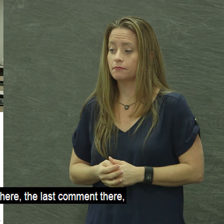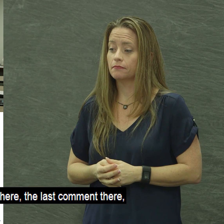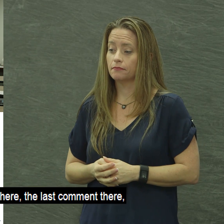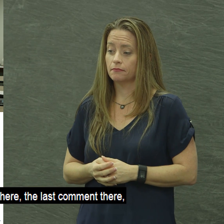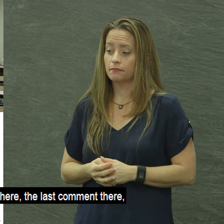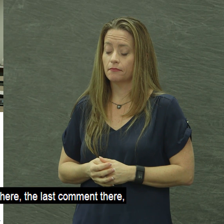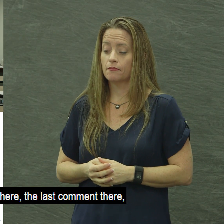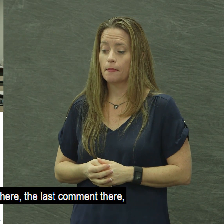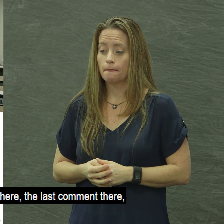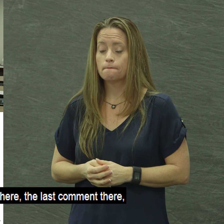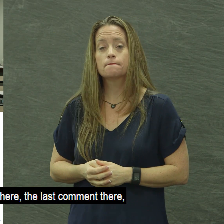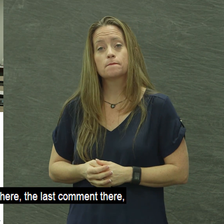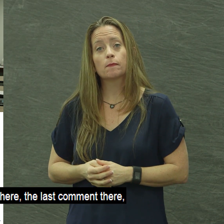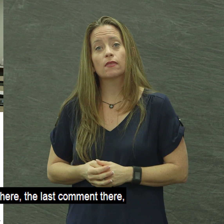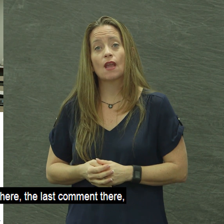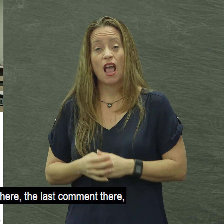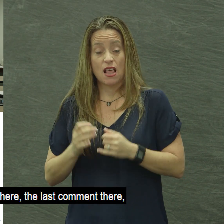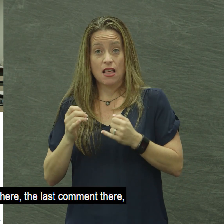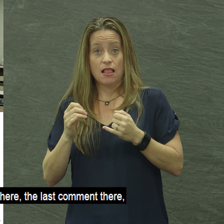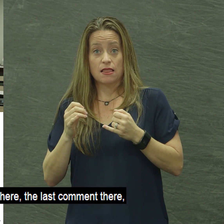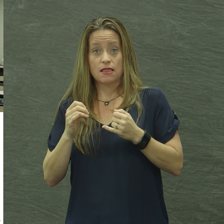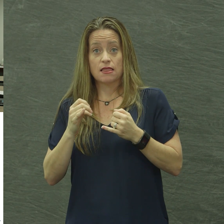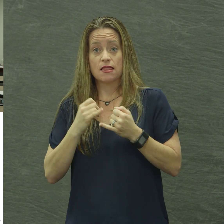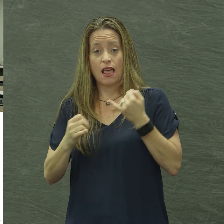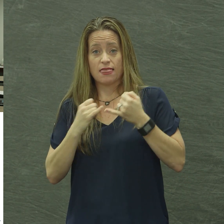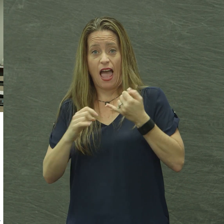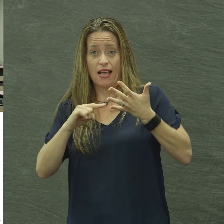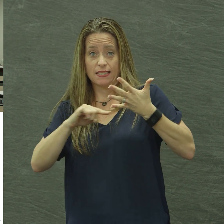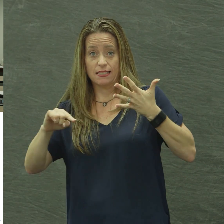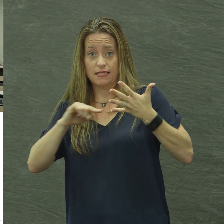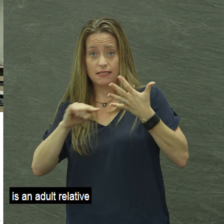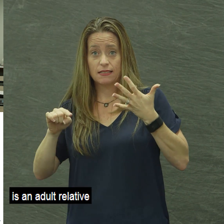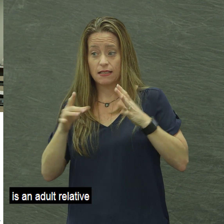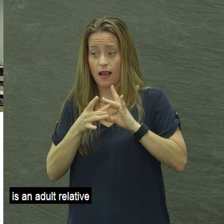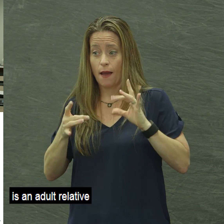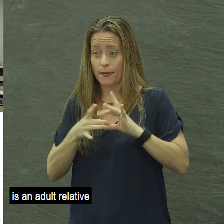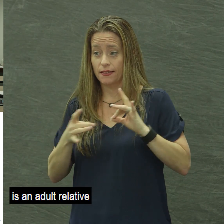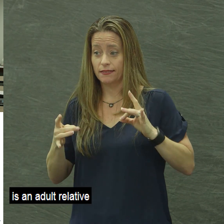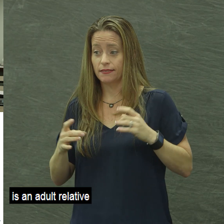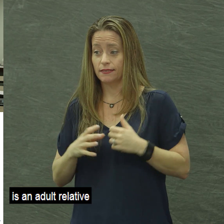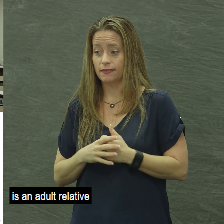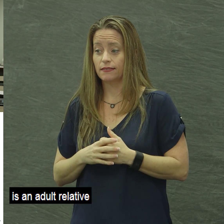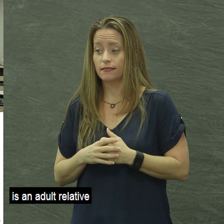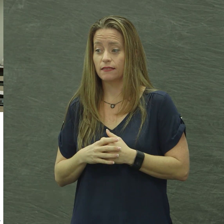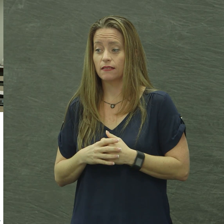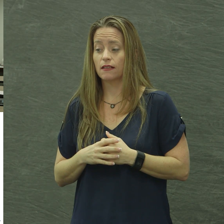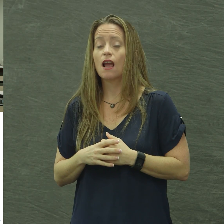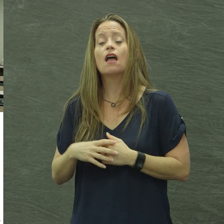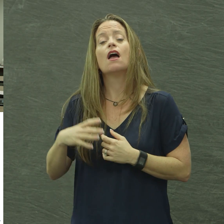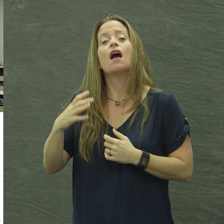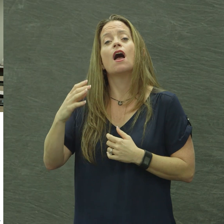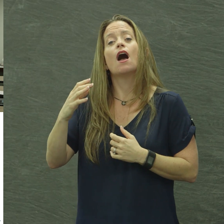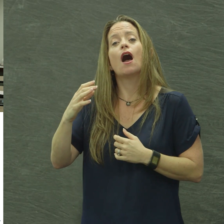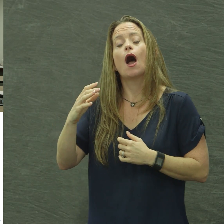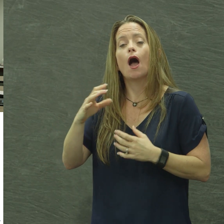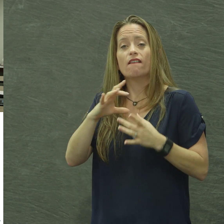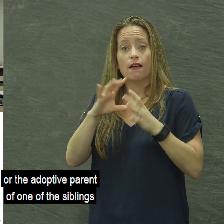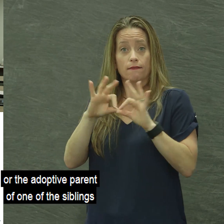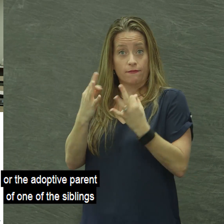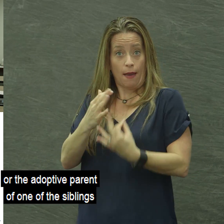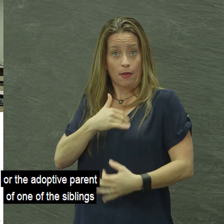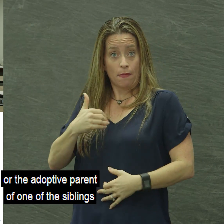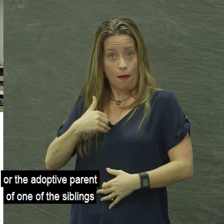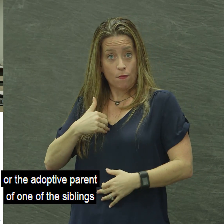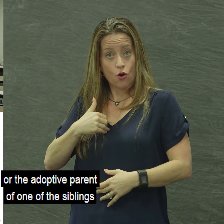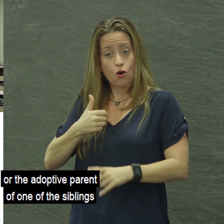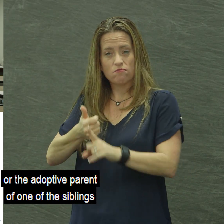So, and there, the last comment there is an adult relative